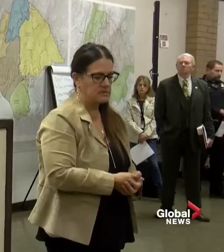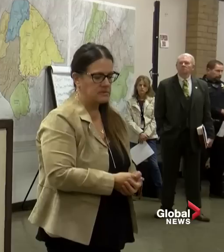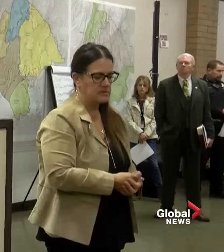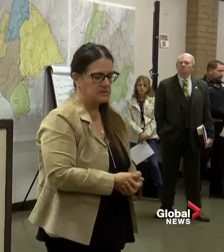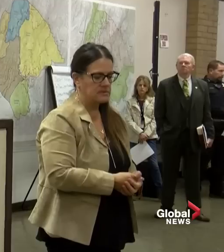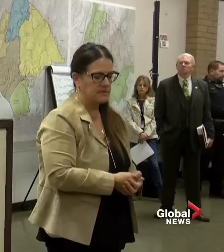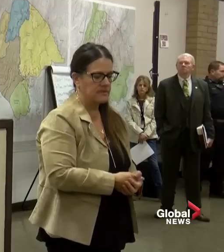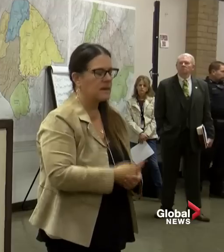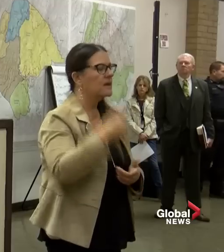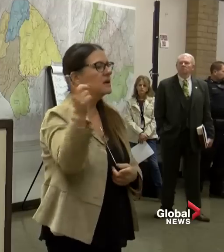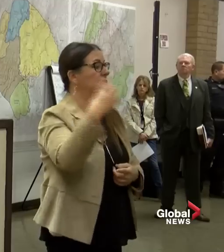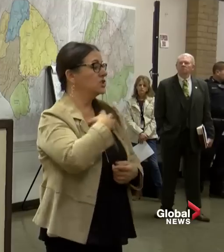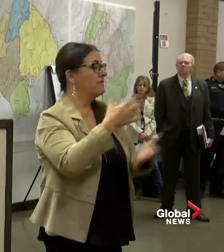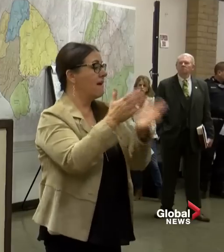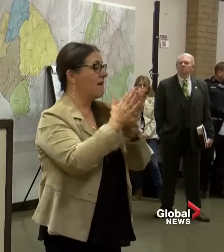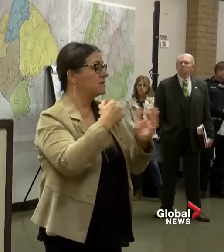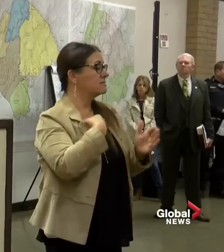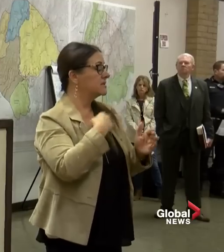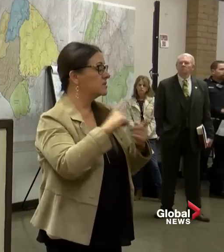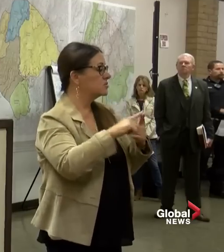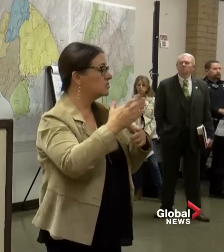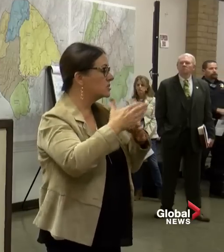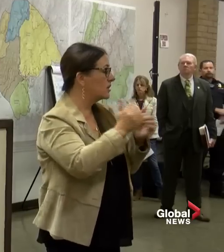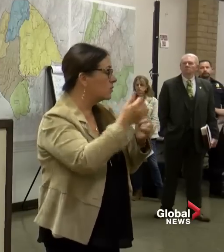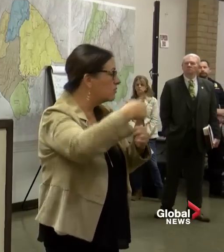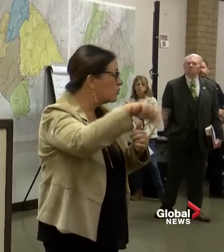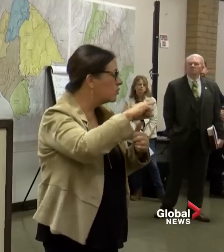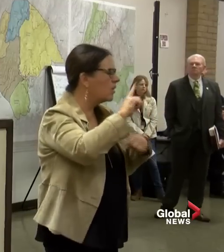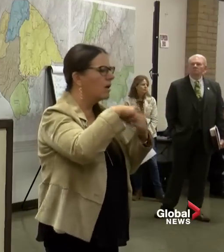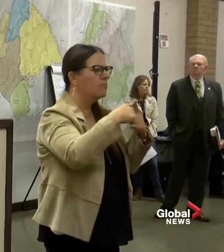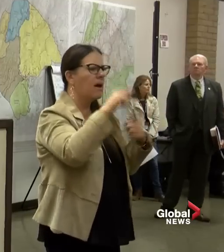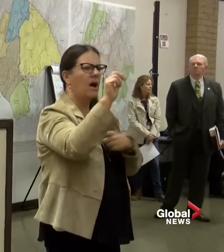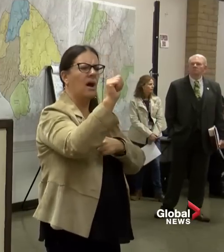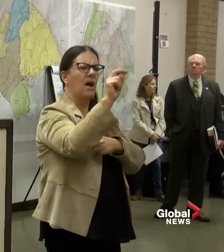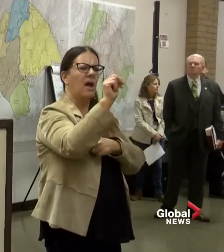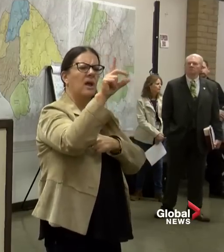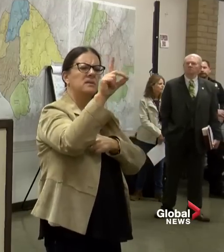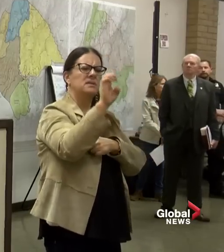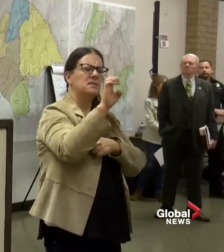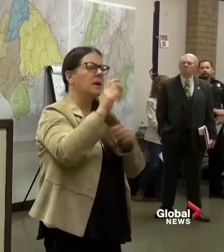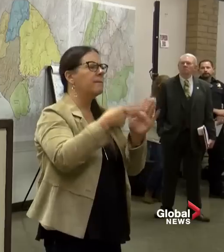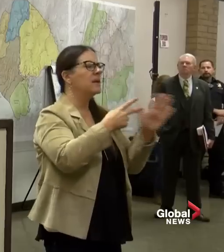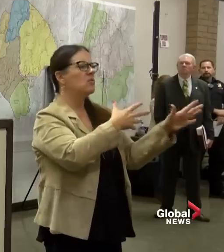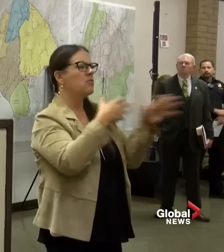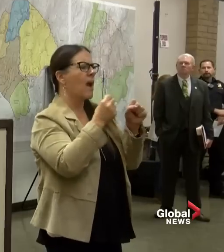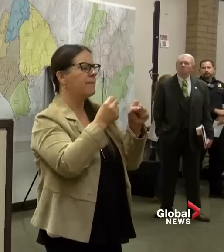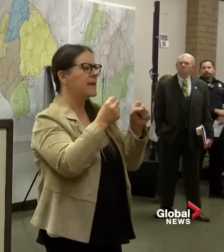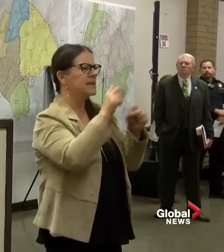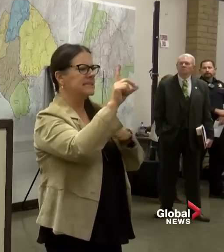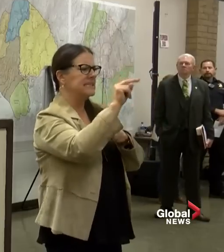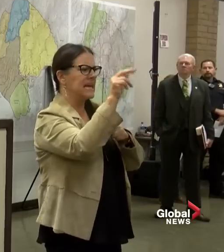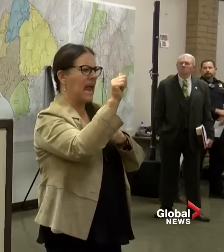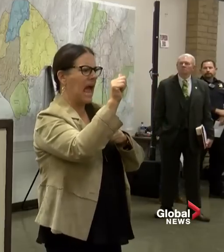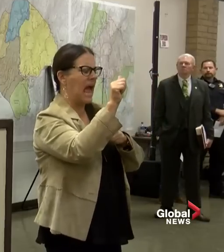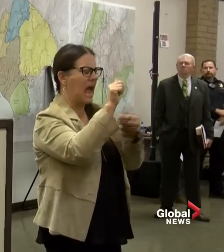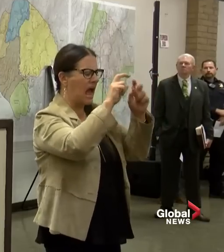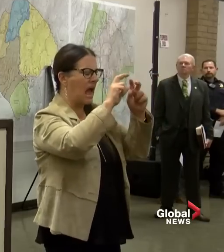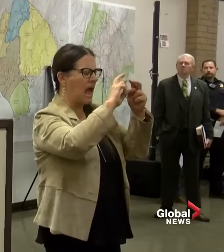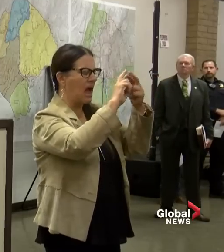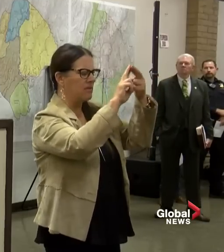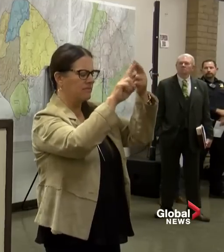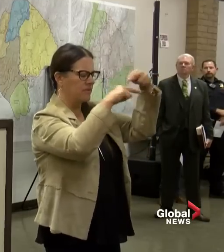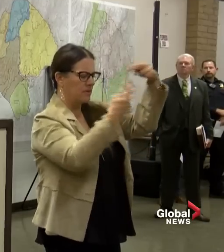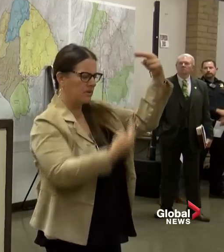So the sheriff asked me to talk a little bit about Andy Rapid DNA technology. Our technology